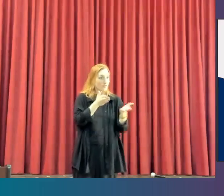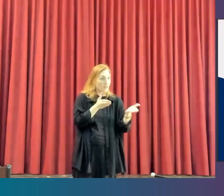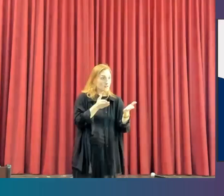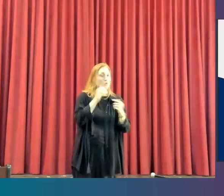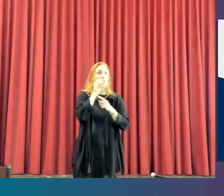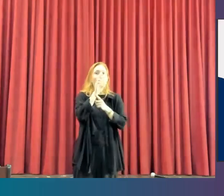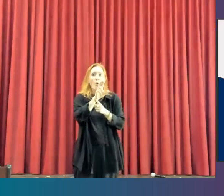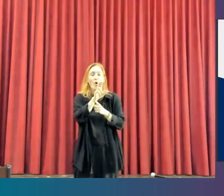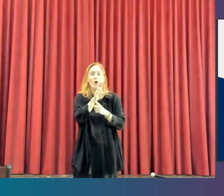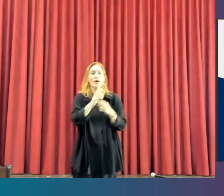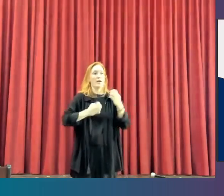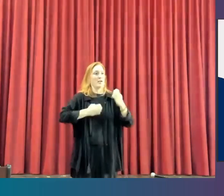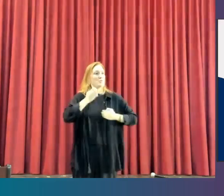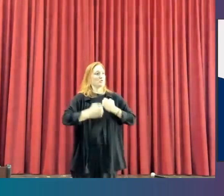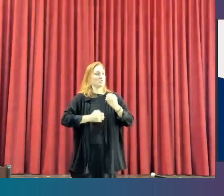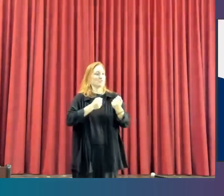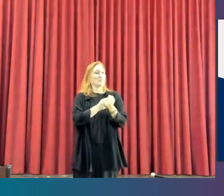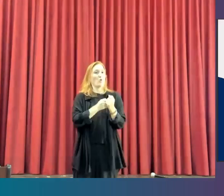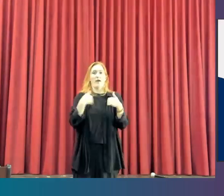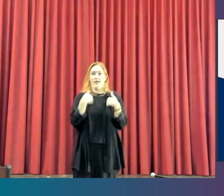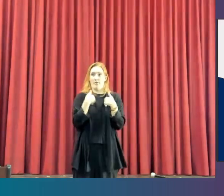animal.